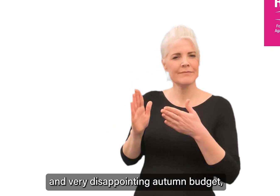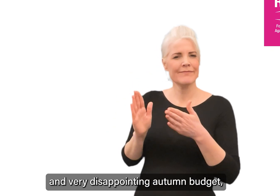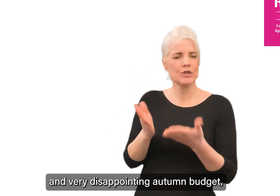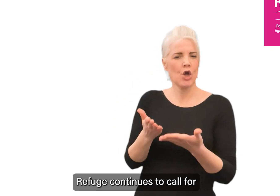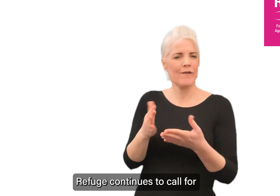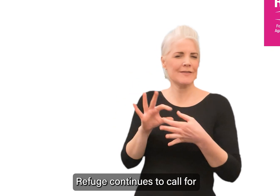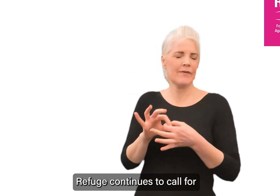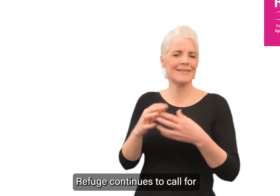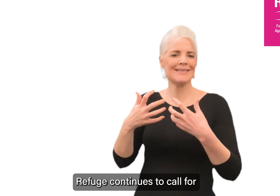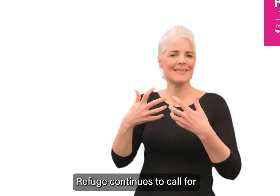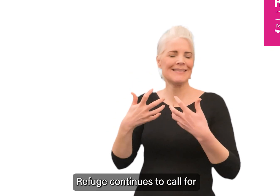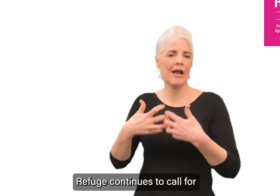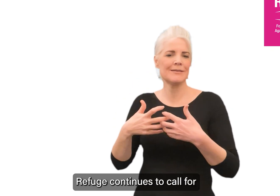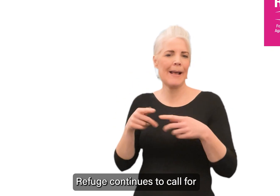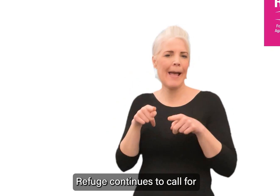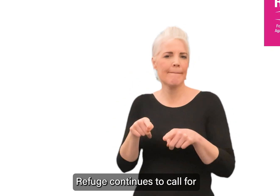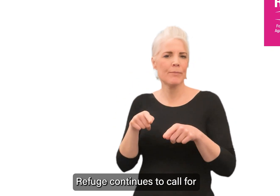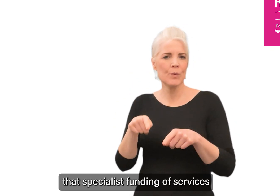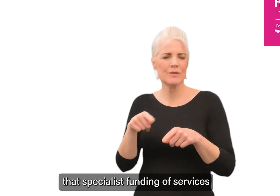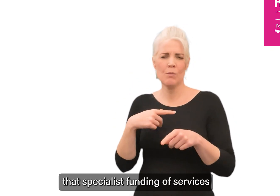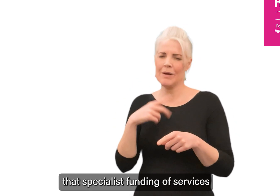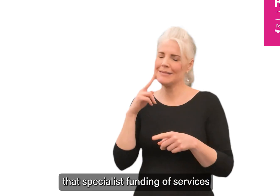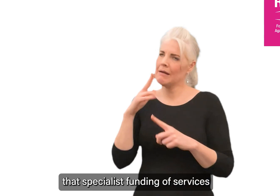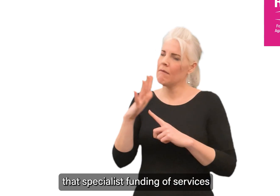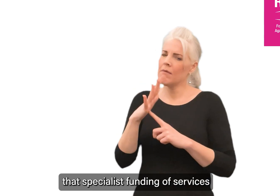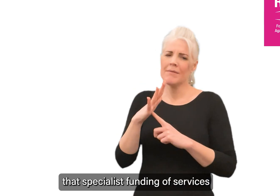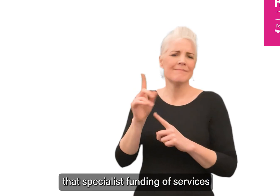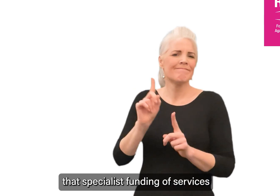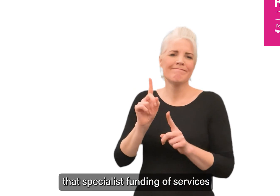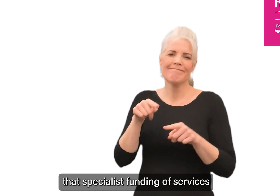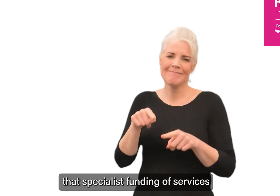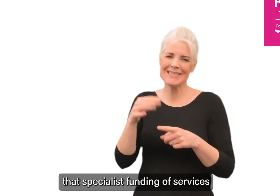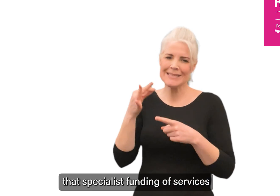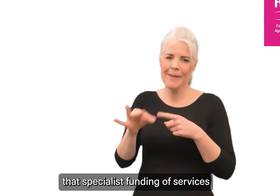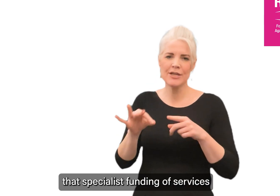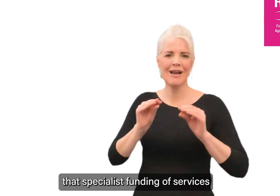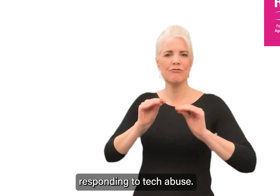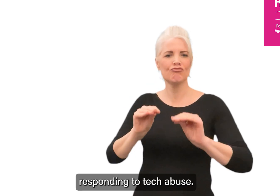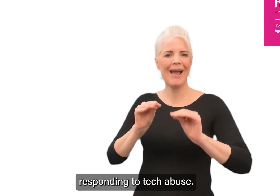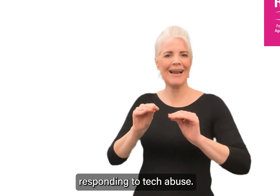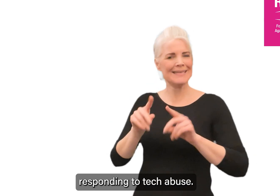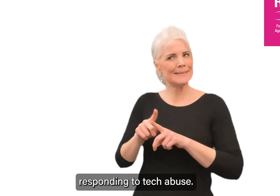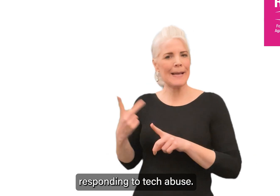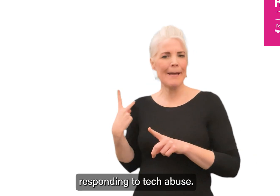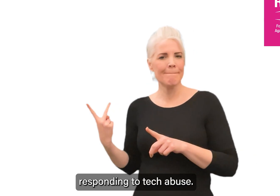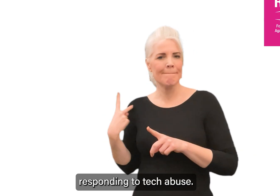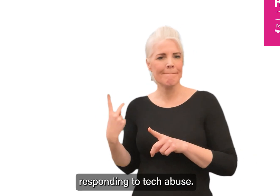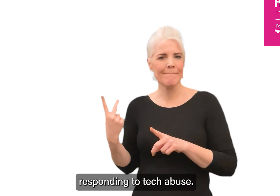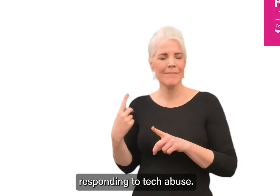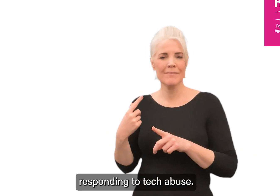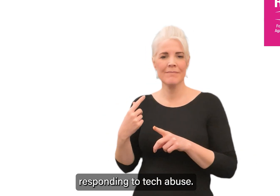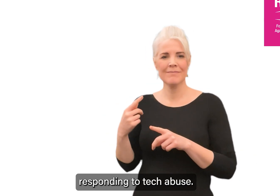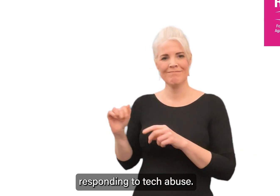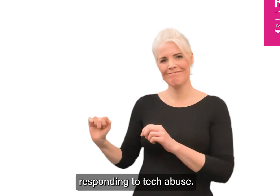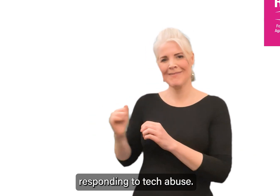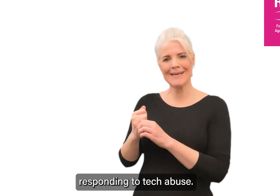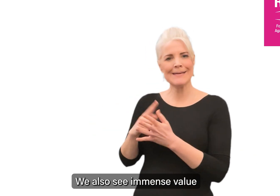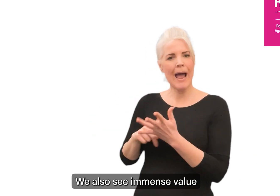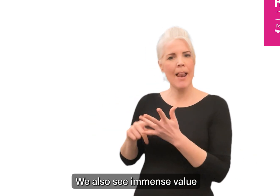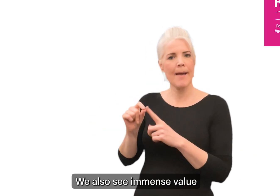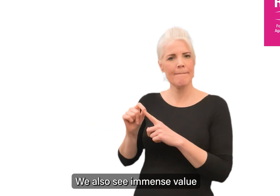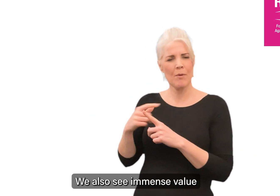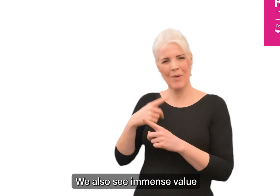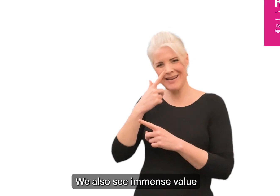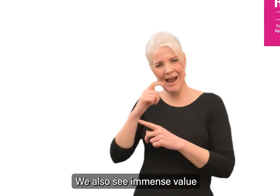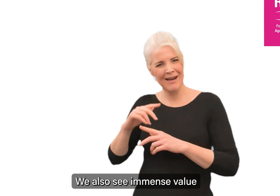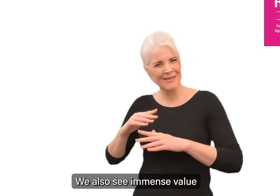budget, Refuge continues to call for that specialist funding of services responding to tech abuse.